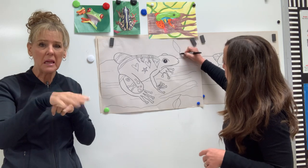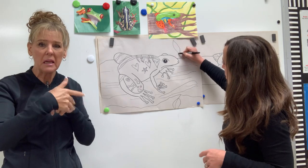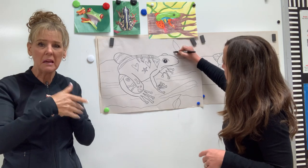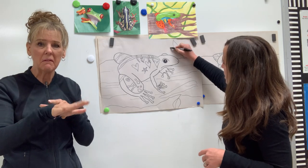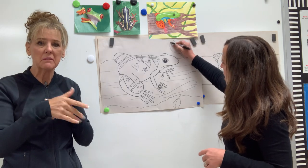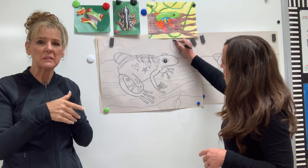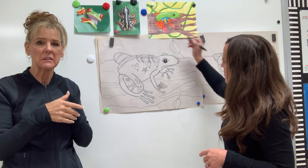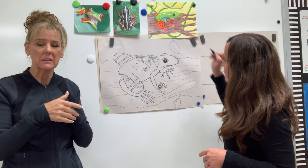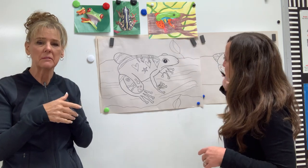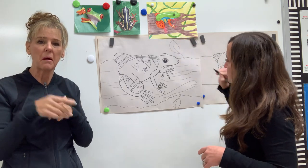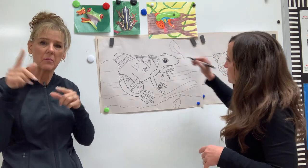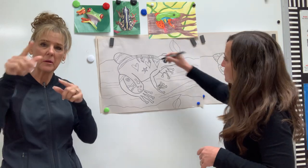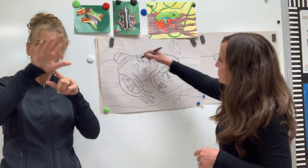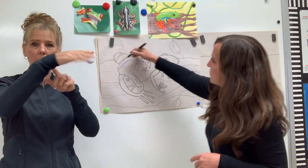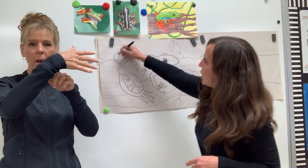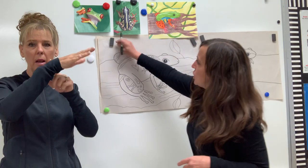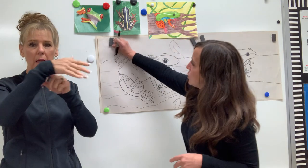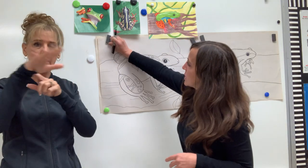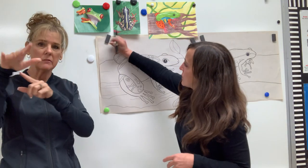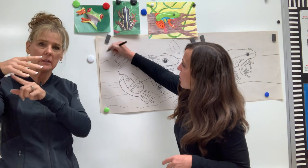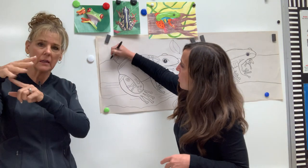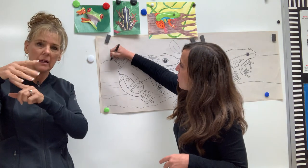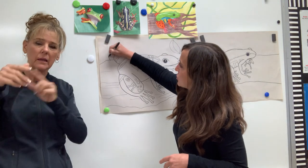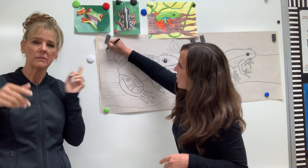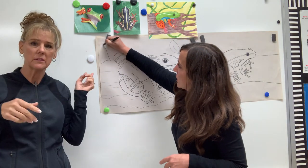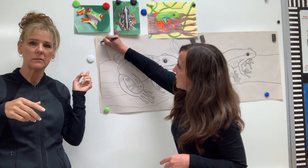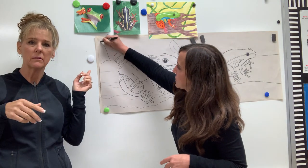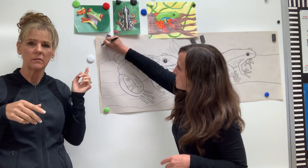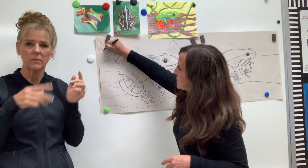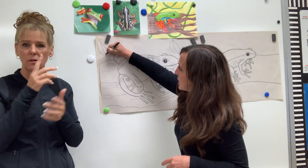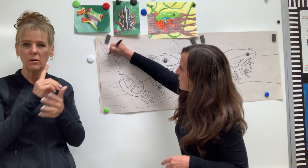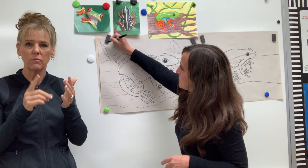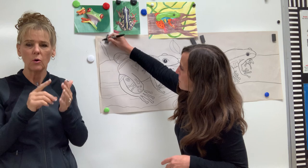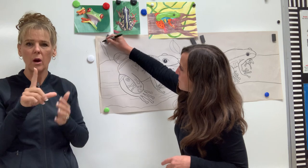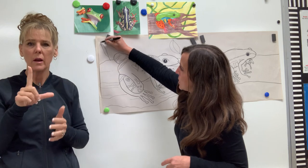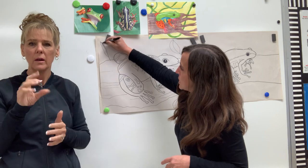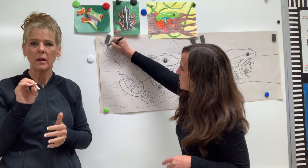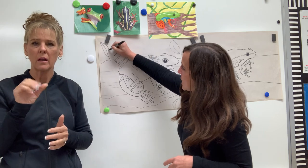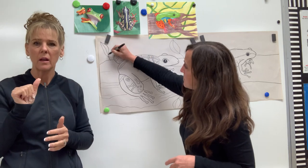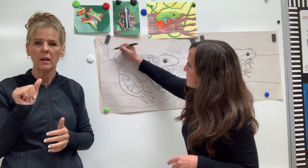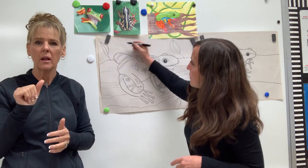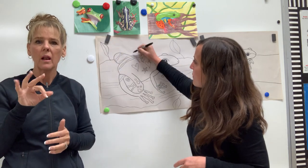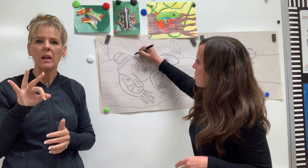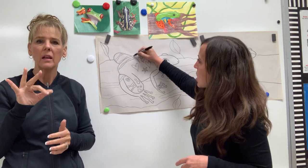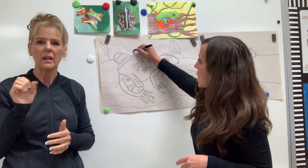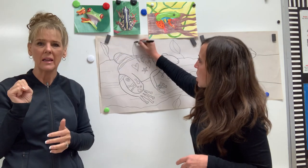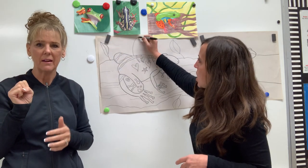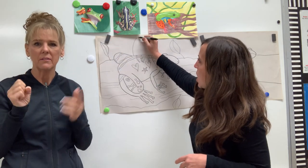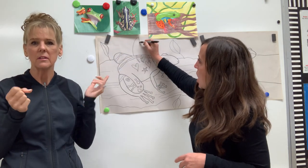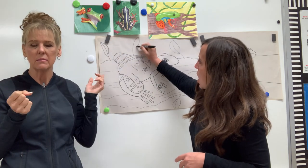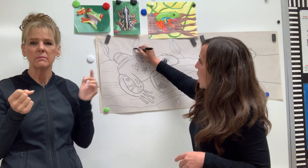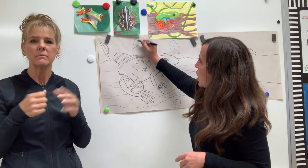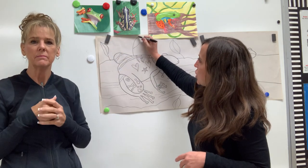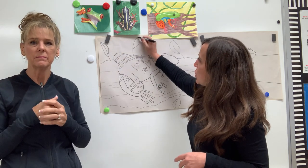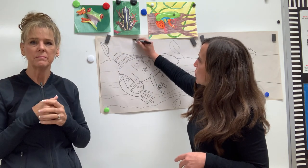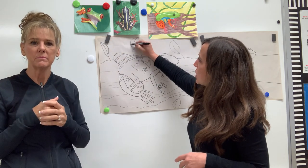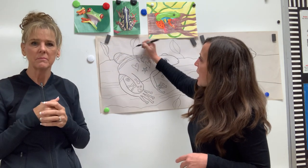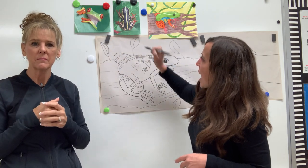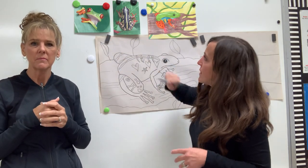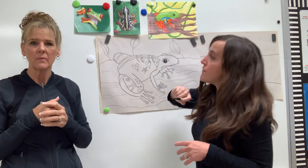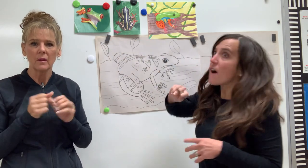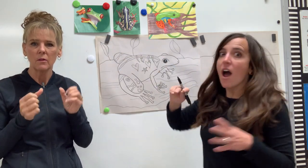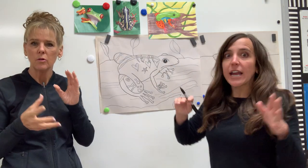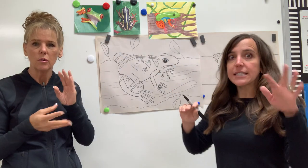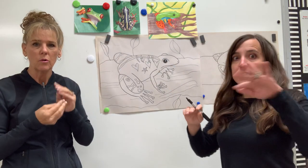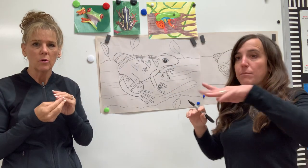have more room on the top. You guys have all drawn leaves with Miss Adams a million times before. You